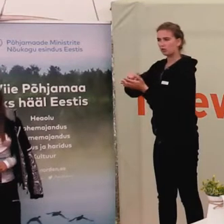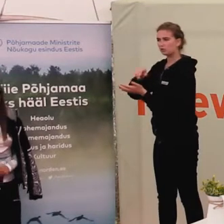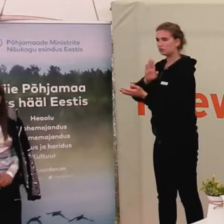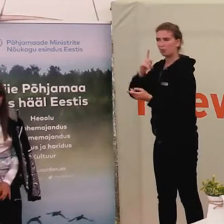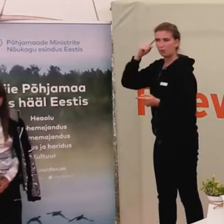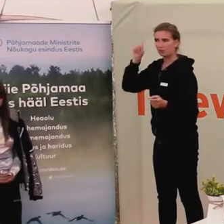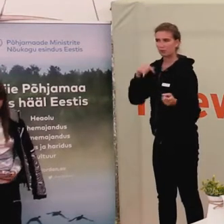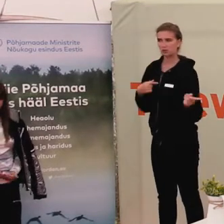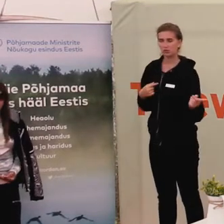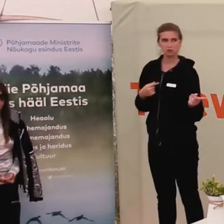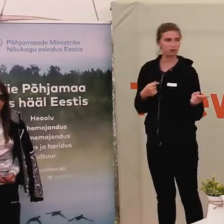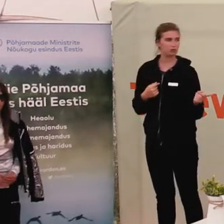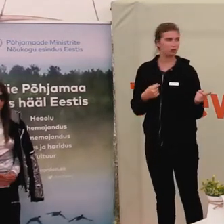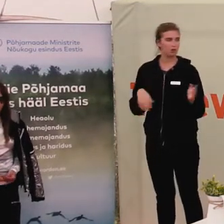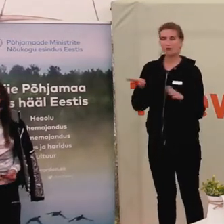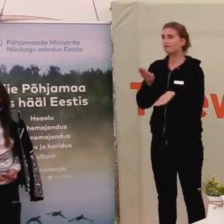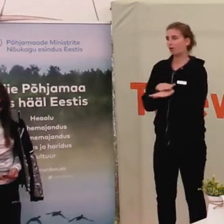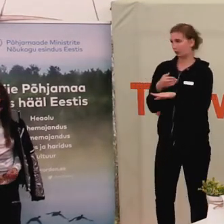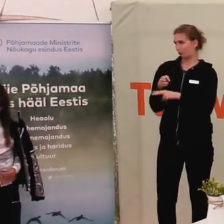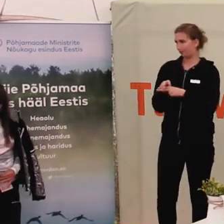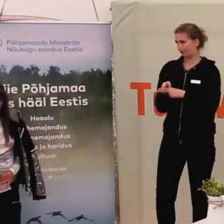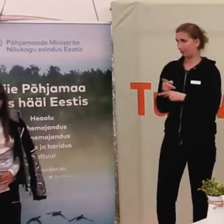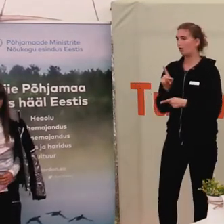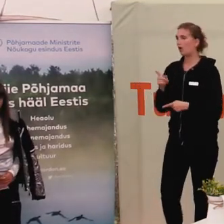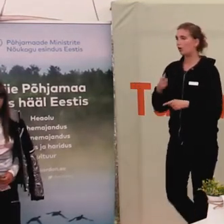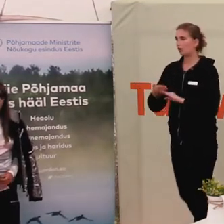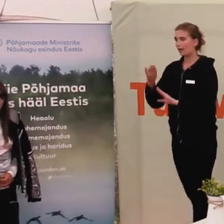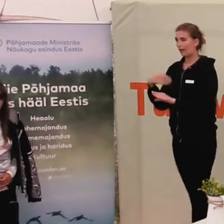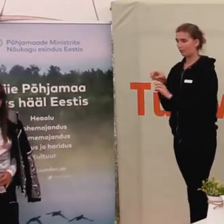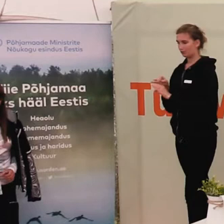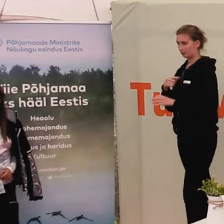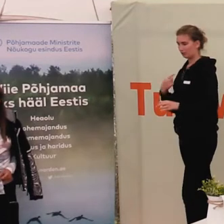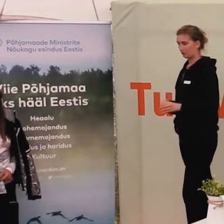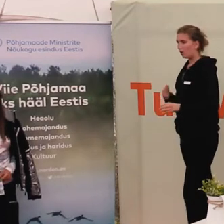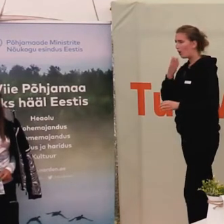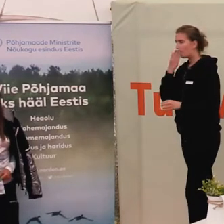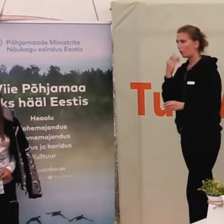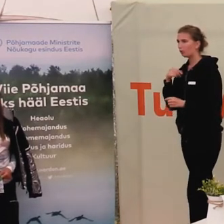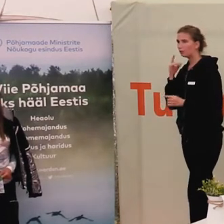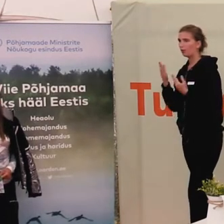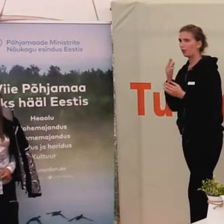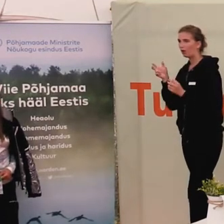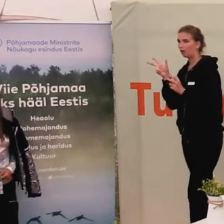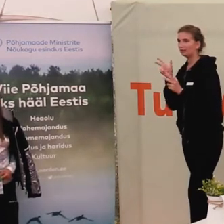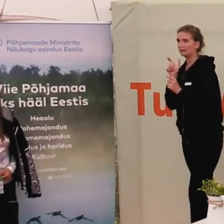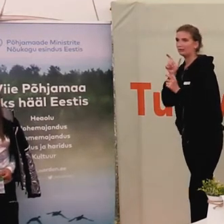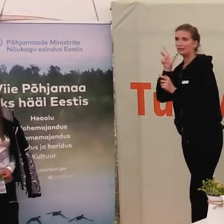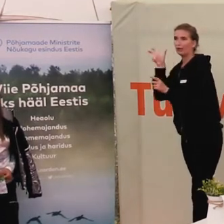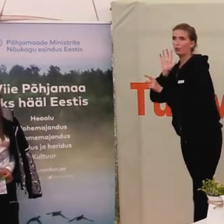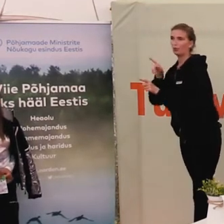Well, actually, sorry to intervene, but perhaps my former comment about China was not audible, so there was no electricity.